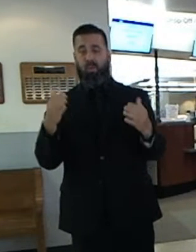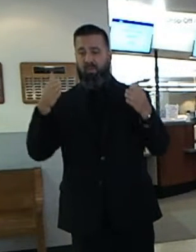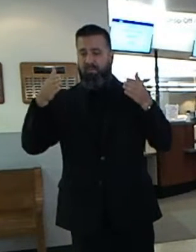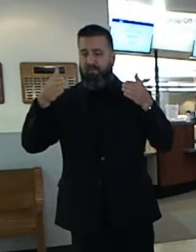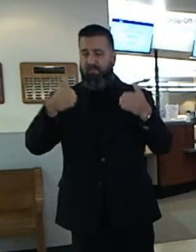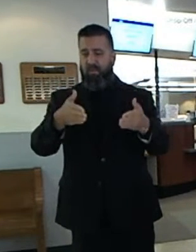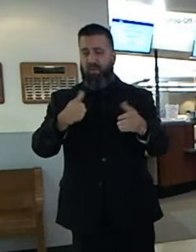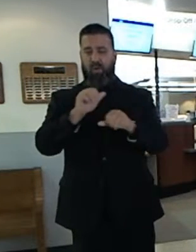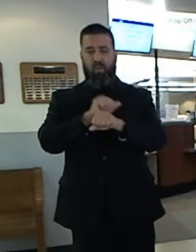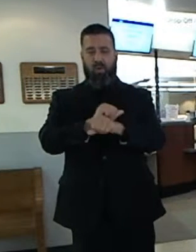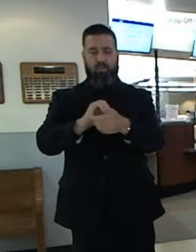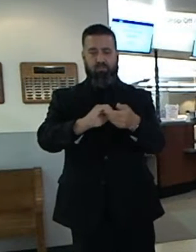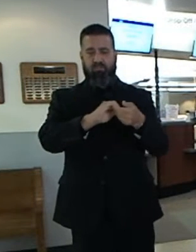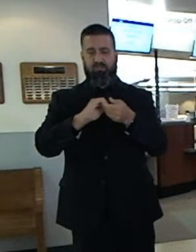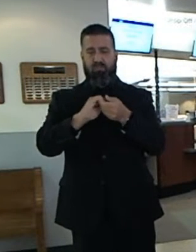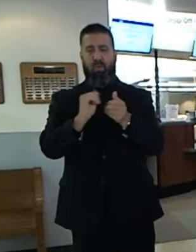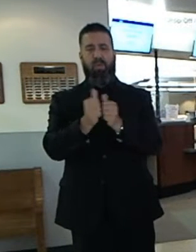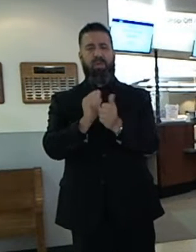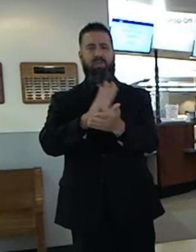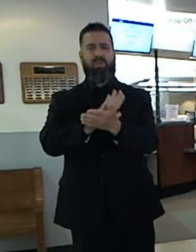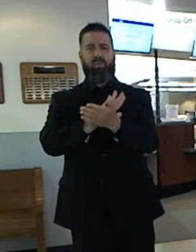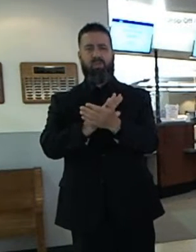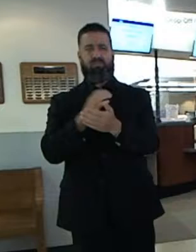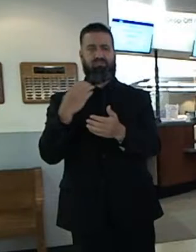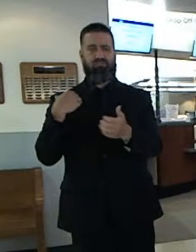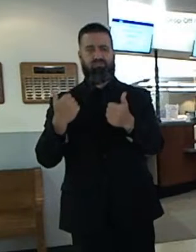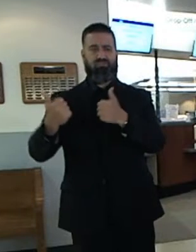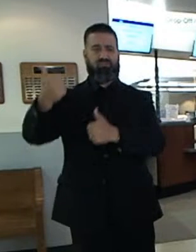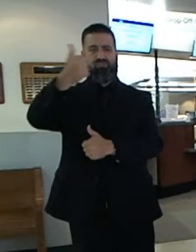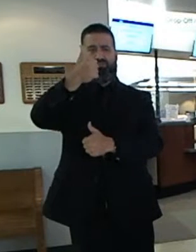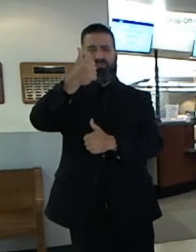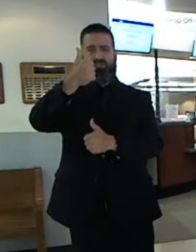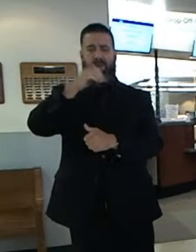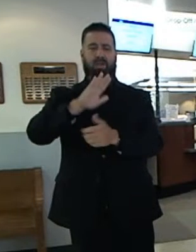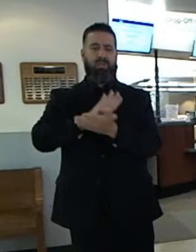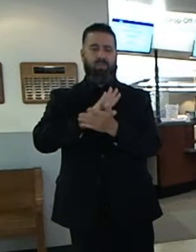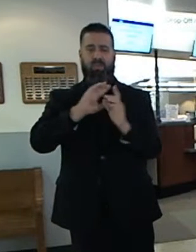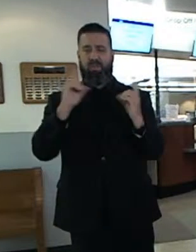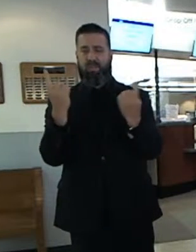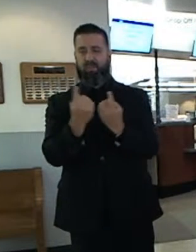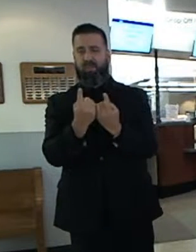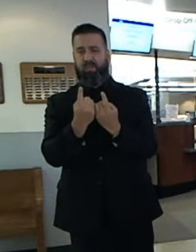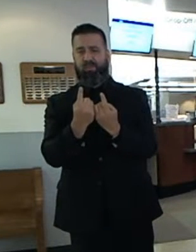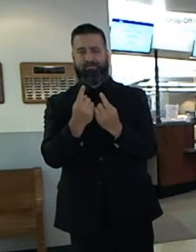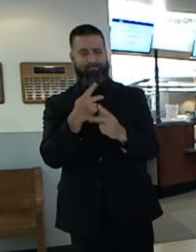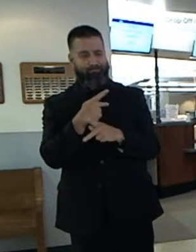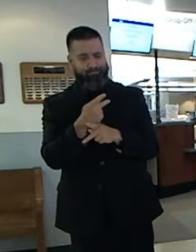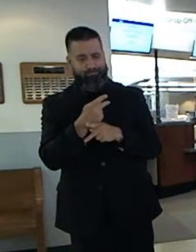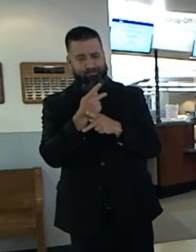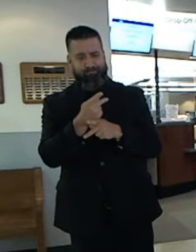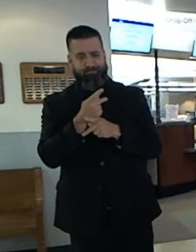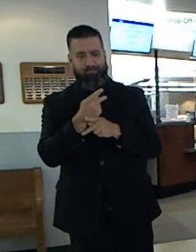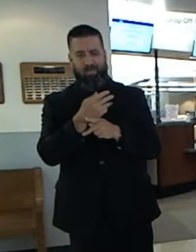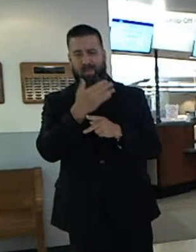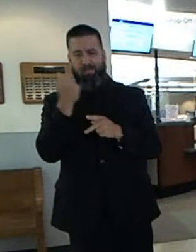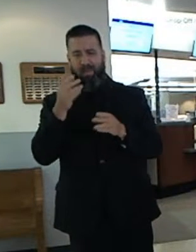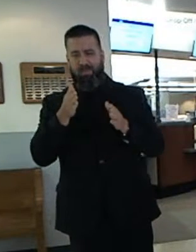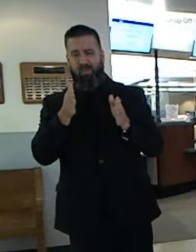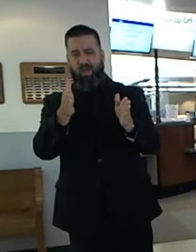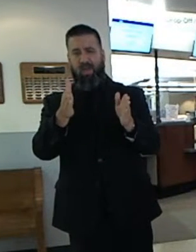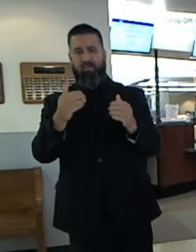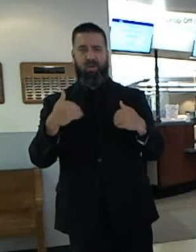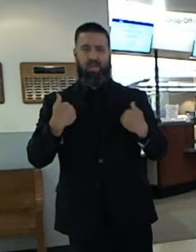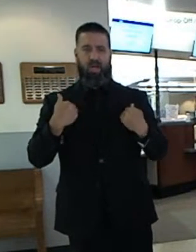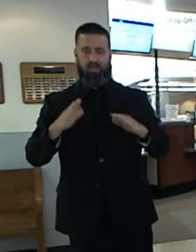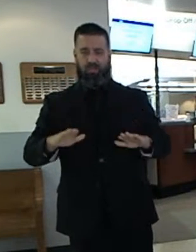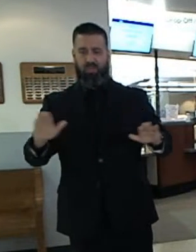on working with our superintendents and our school districts to find the best pathway for young grade school age kids to